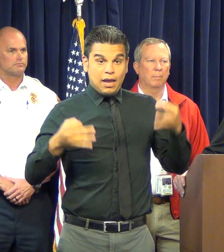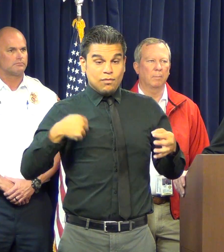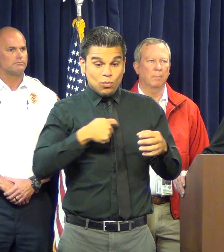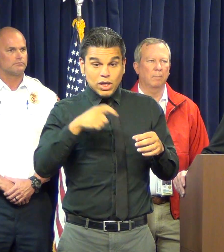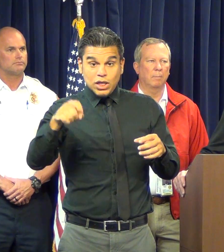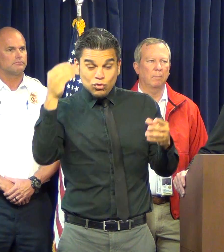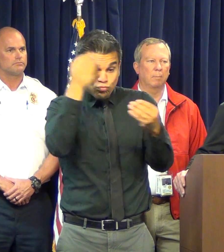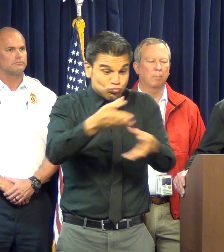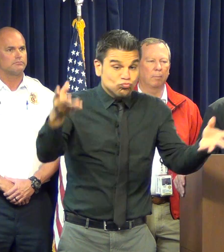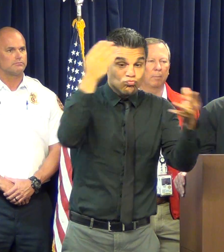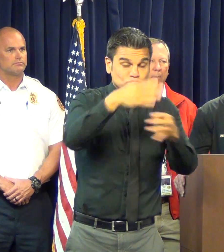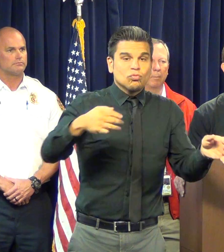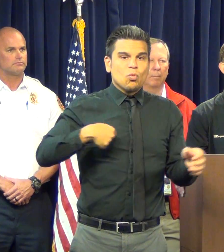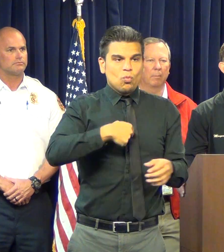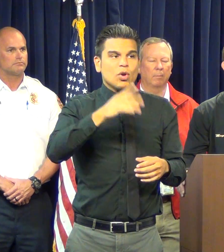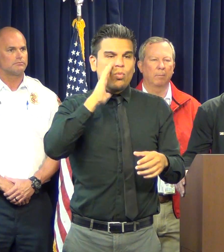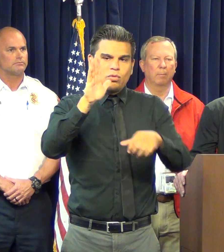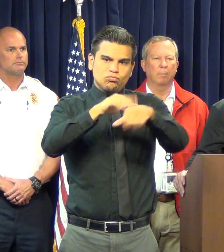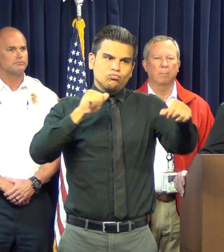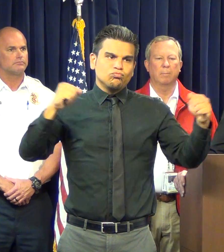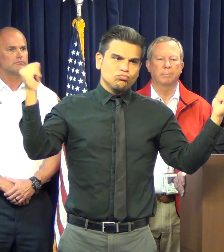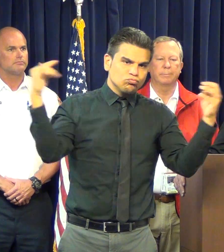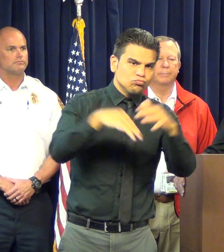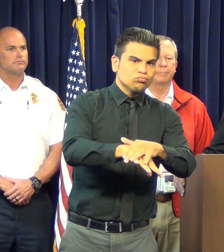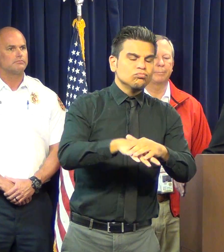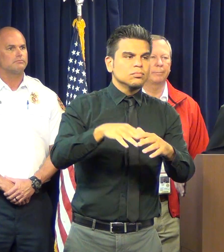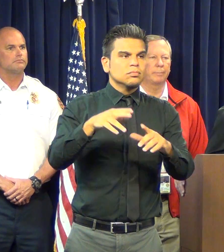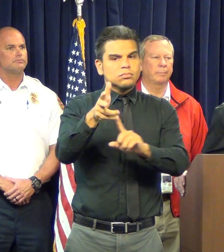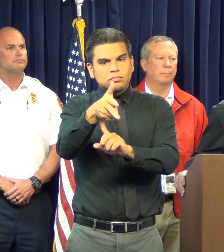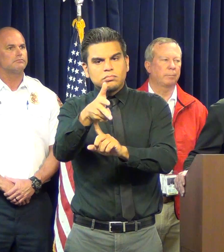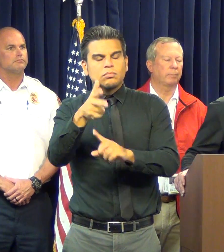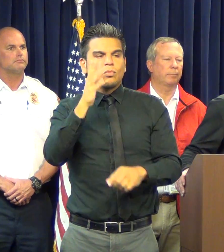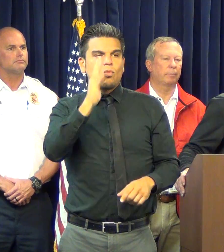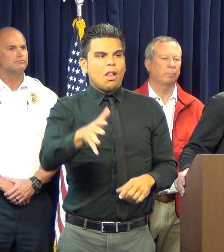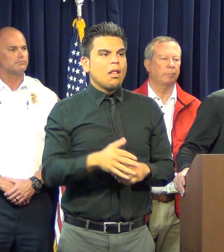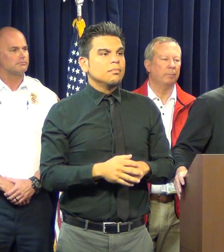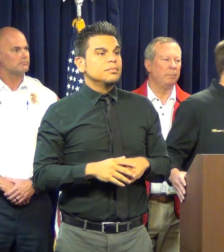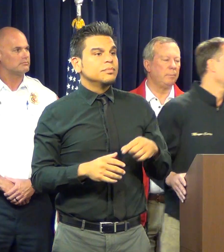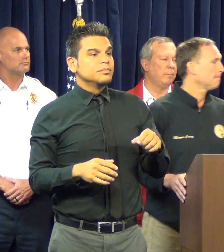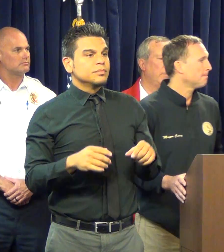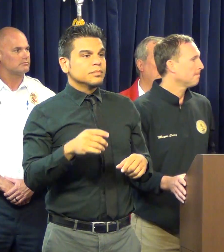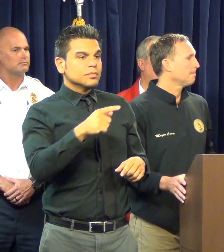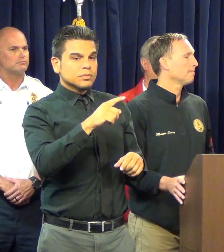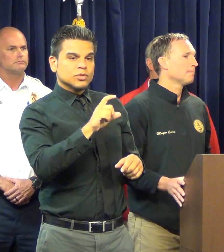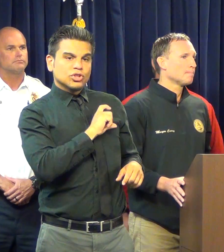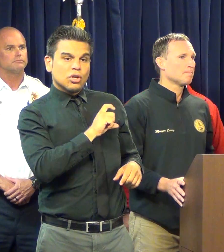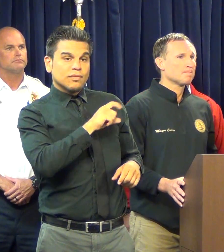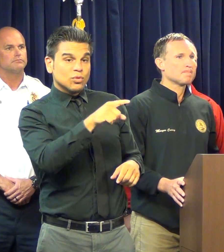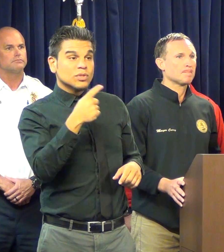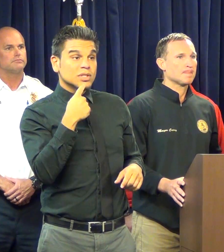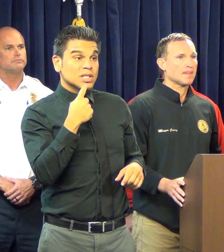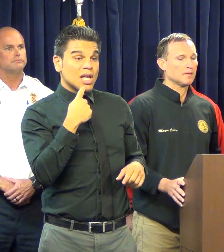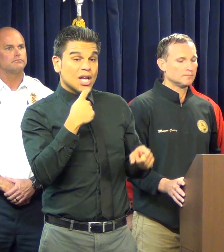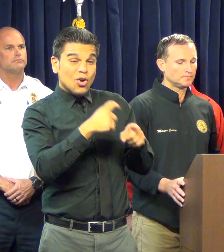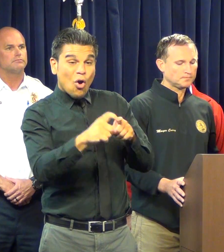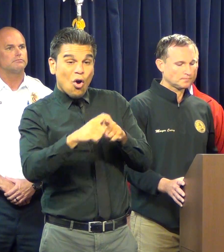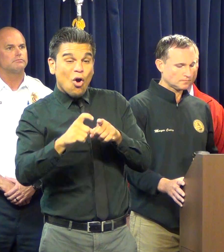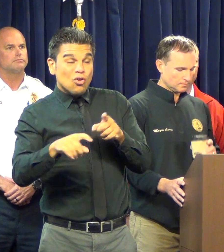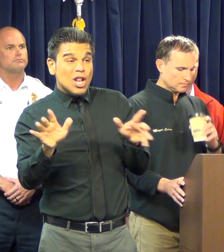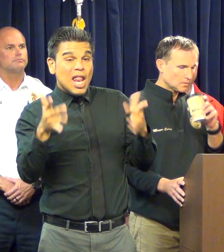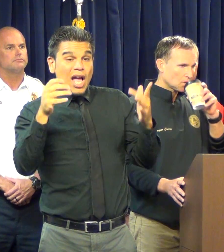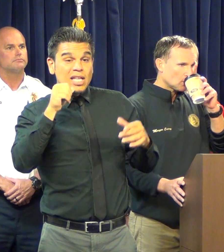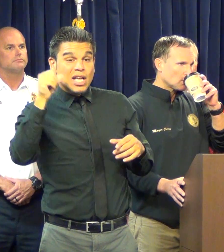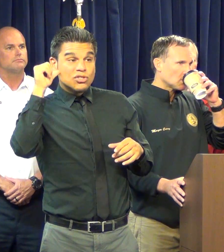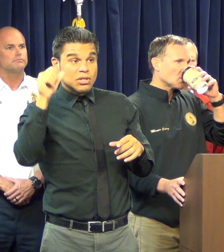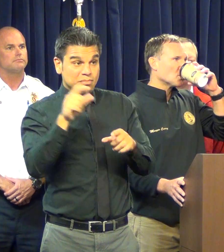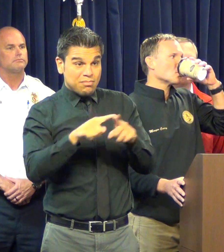that information out. Can you talk about any problems, Sheriff, from last night? You said the calls were light, but were there any situations that you